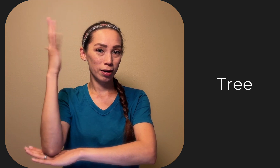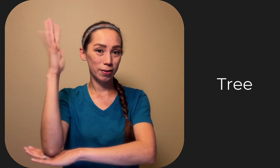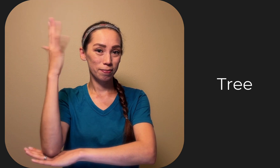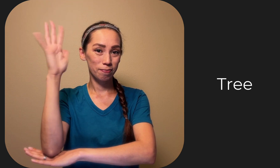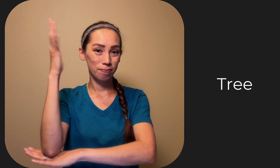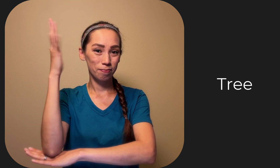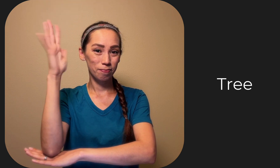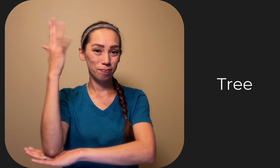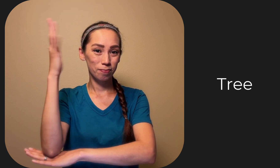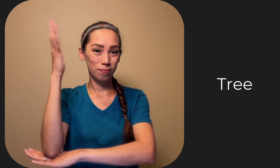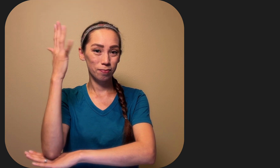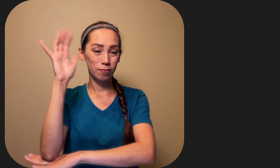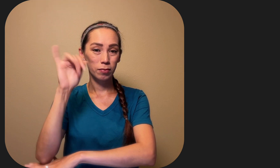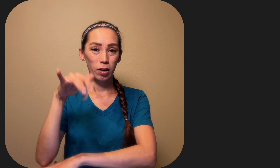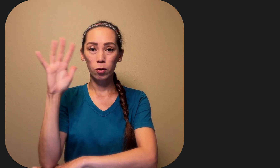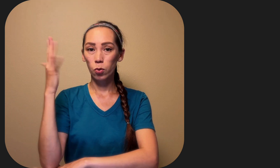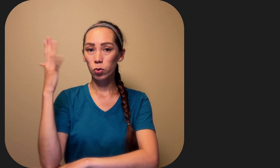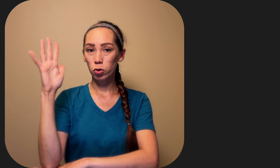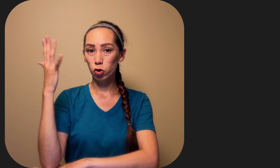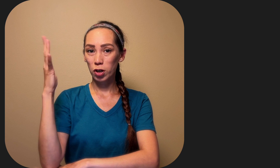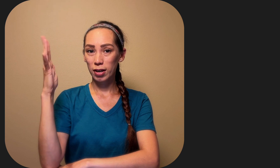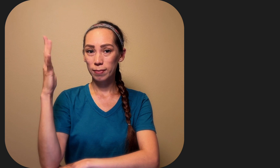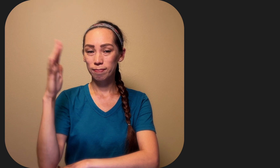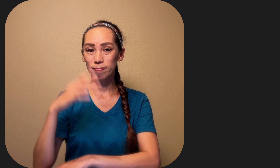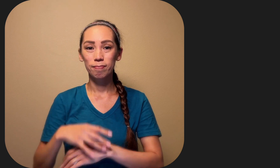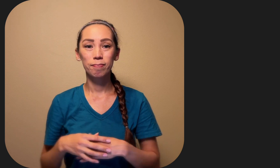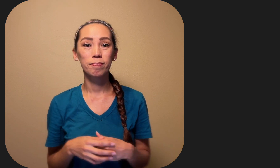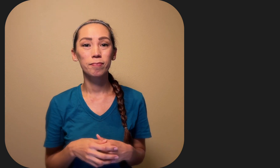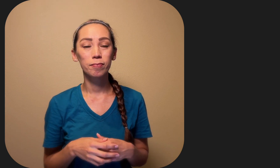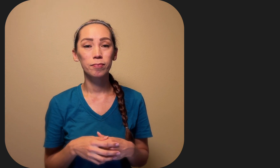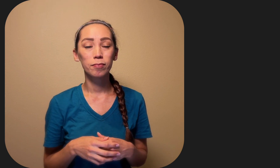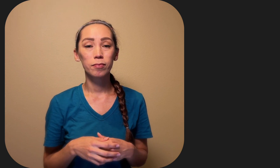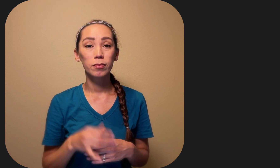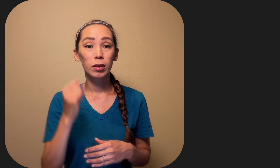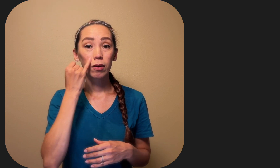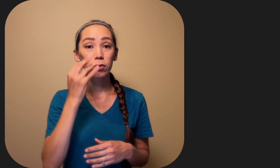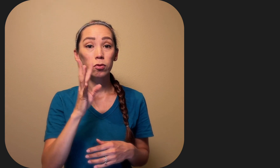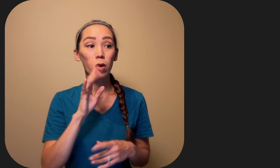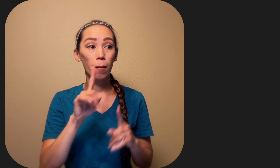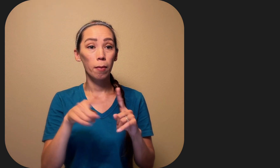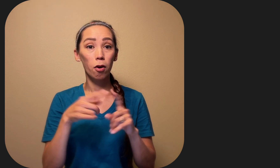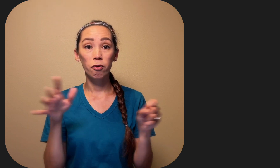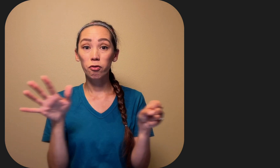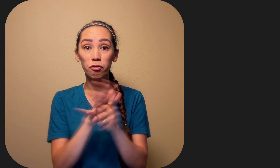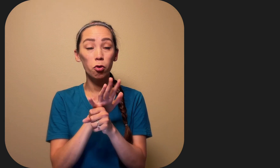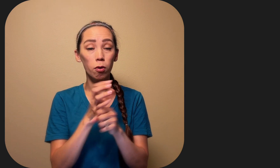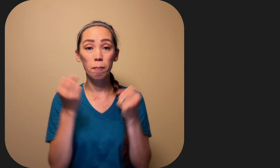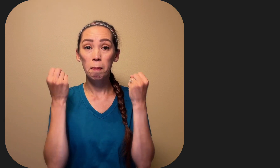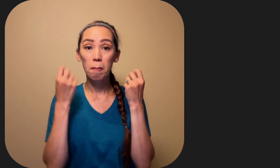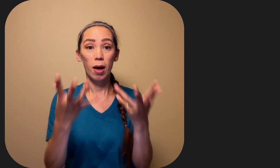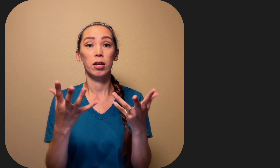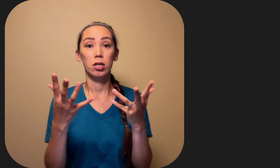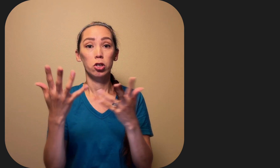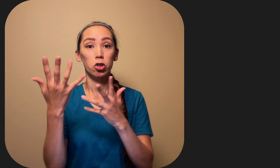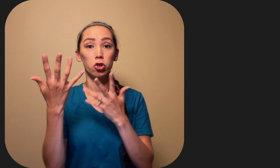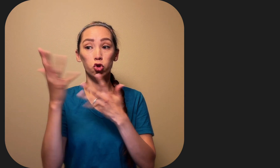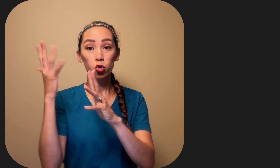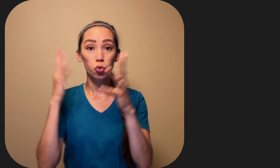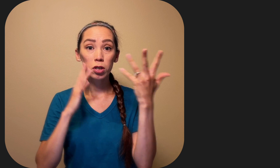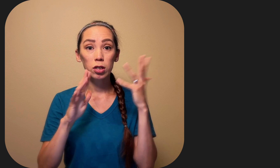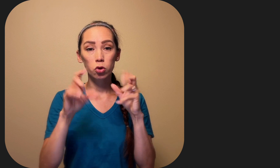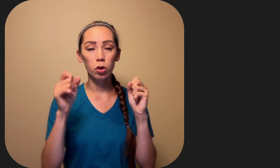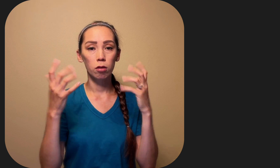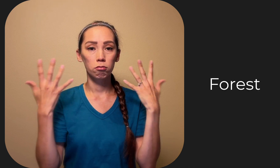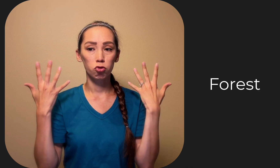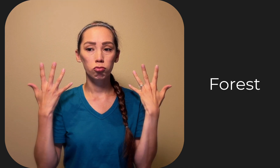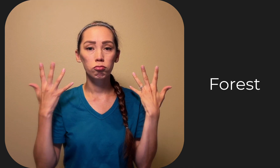put your elbow on top of your other hand, and you would just kind of wiggle it, tree. If you're talking about a full-on